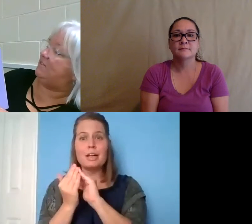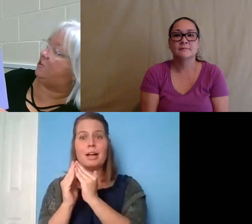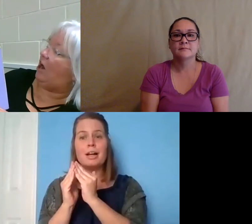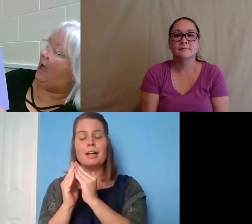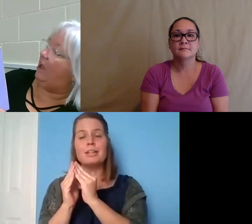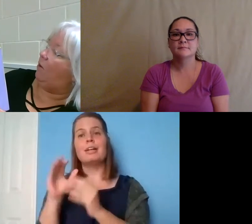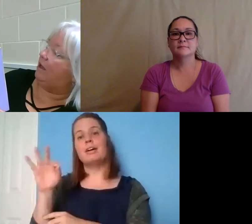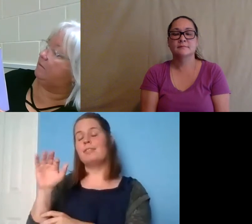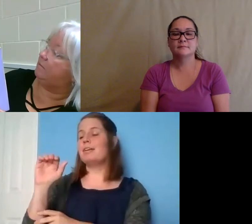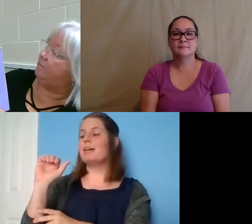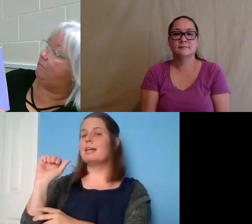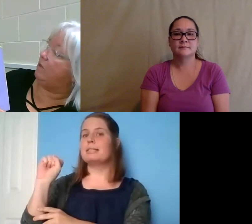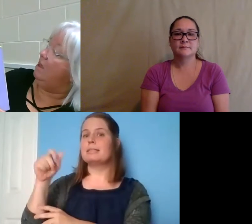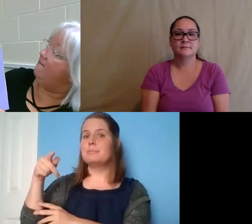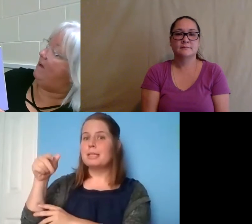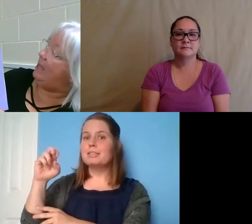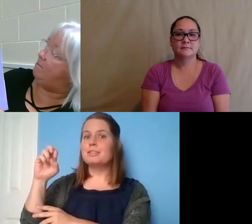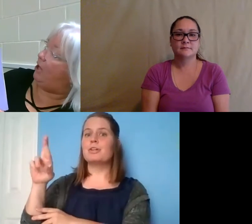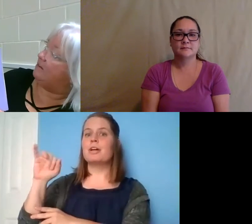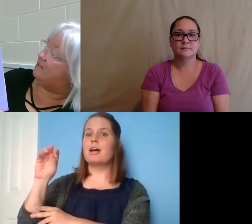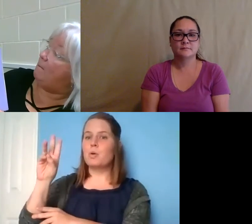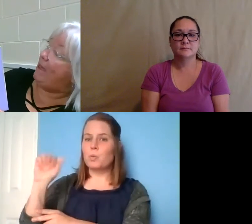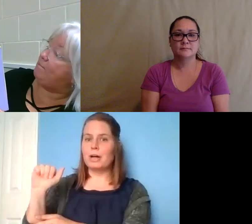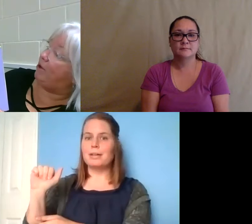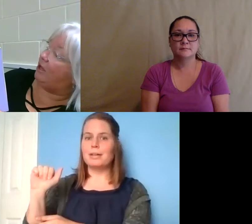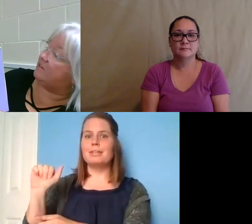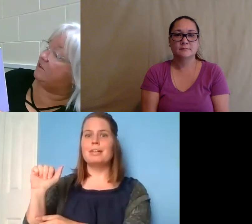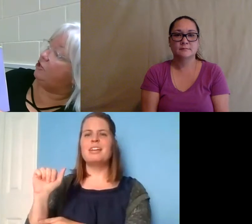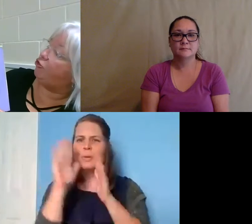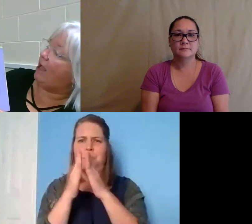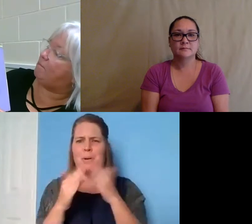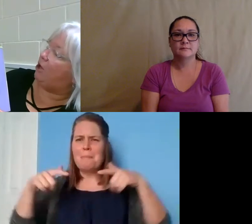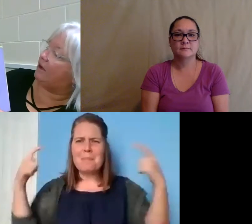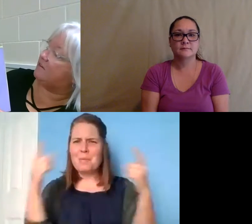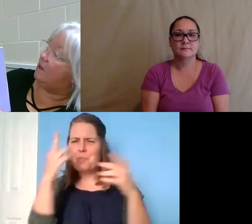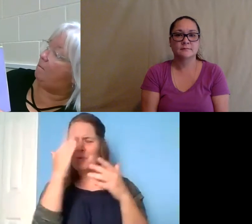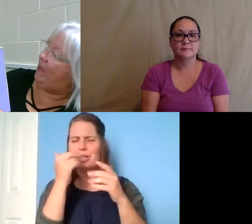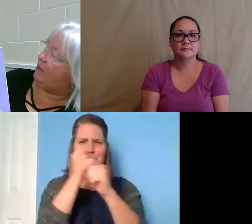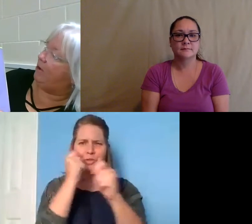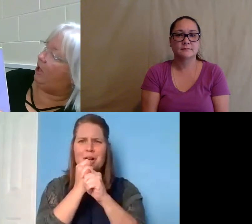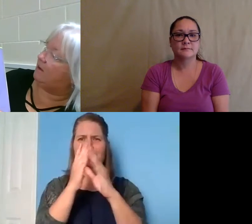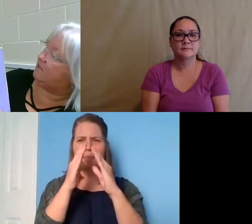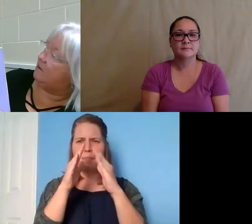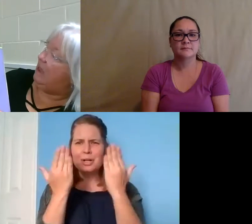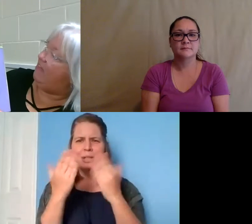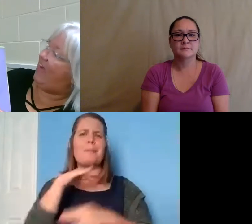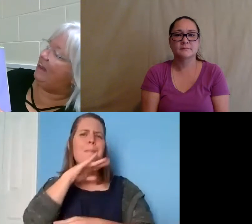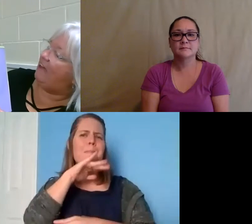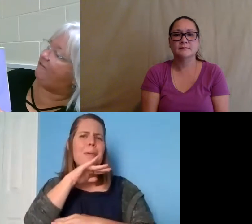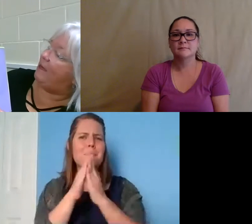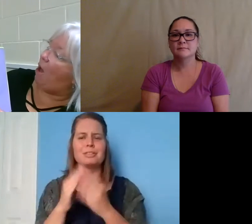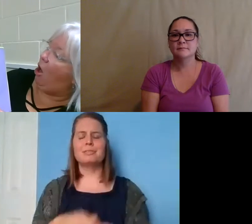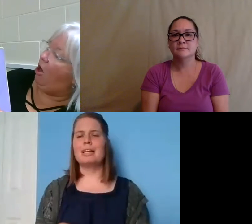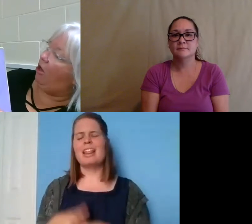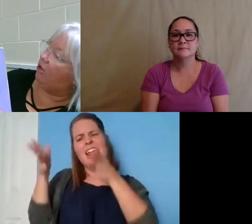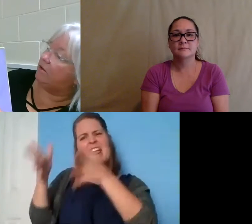of Spencer, Iowa. Funny books, big books, truck books, pig books. They